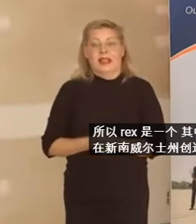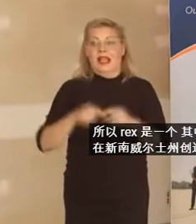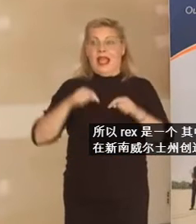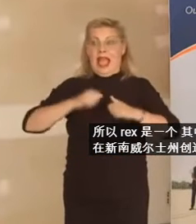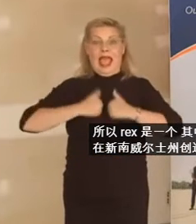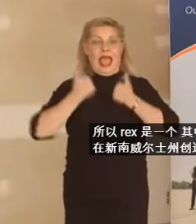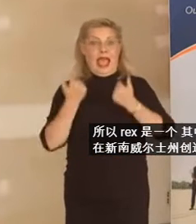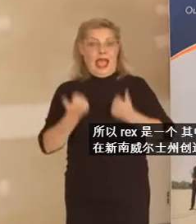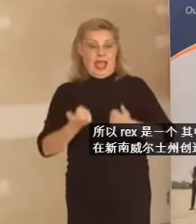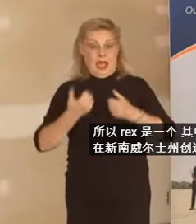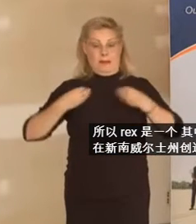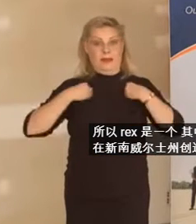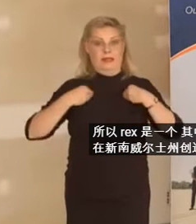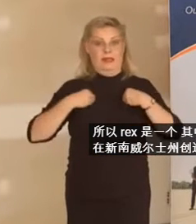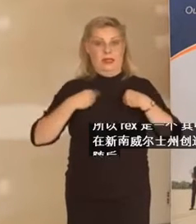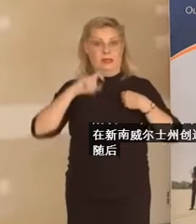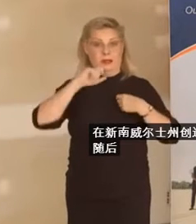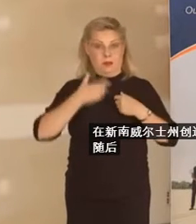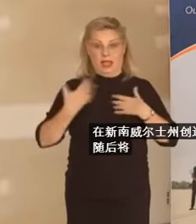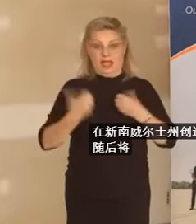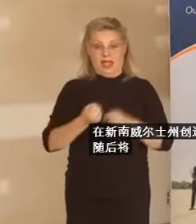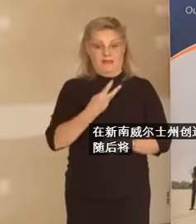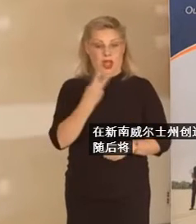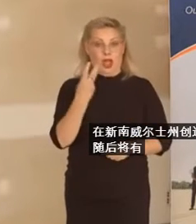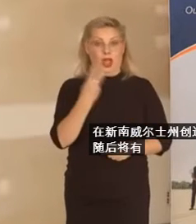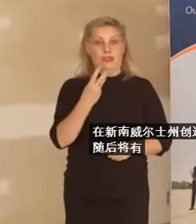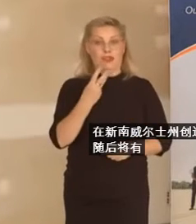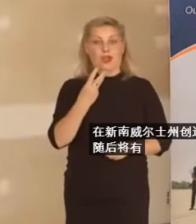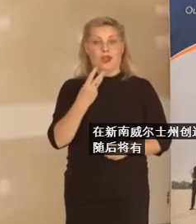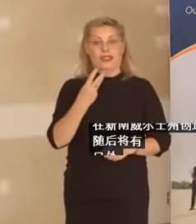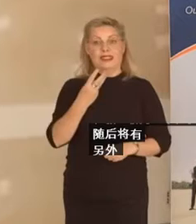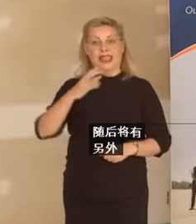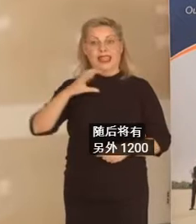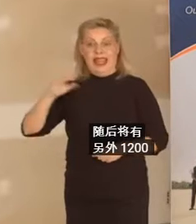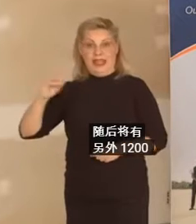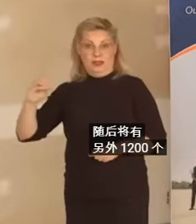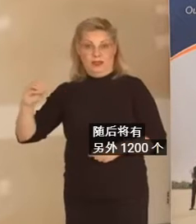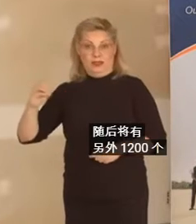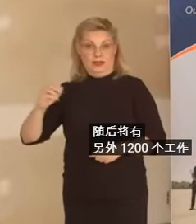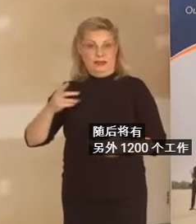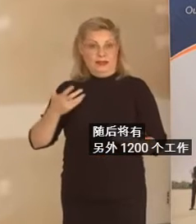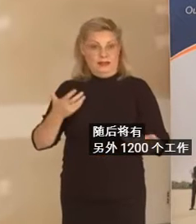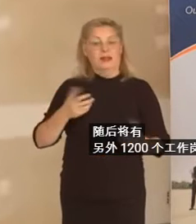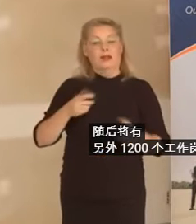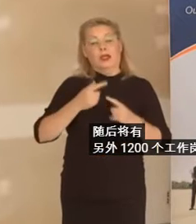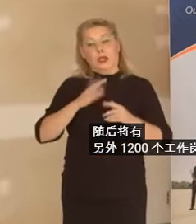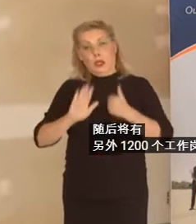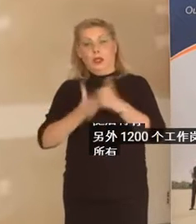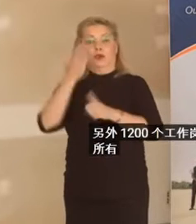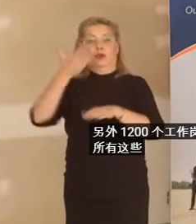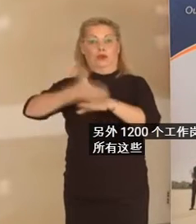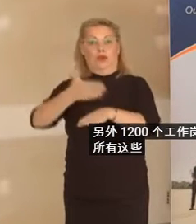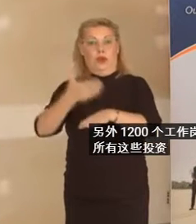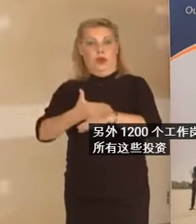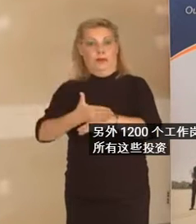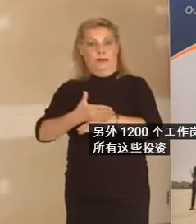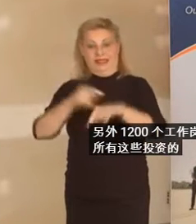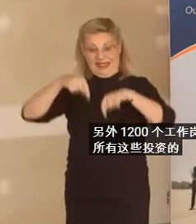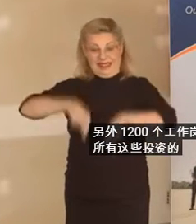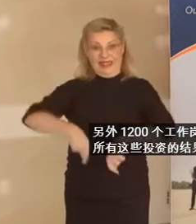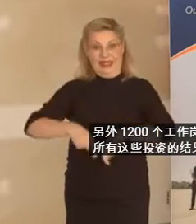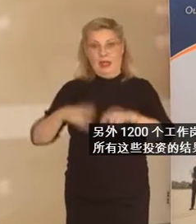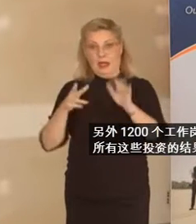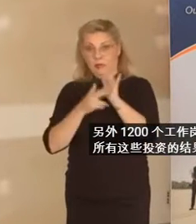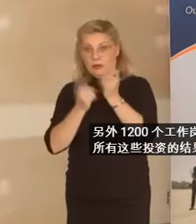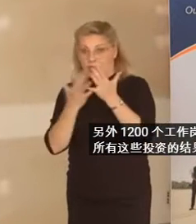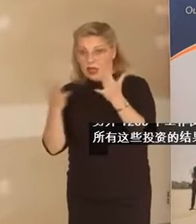new jobs here in New South Wales, and there'll be subsequently another 1,200 jobs that will flow through as a consequence of all